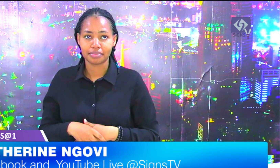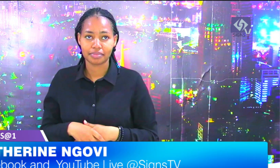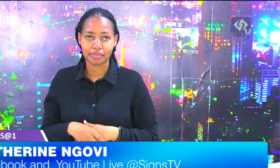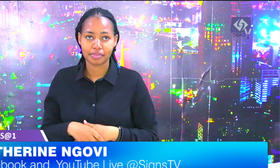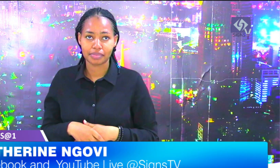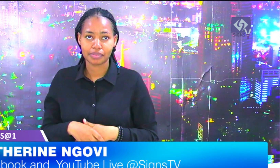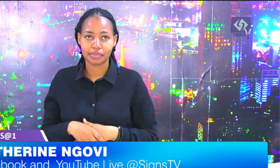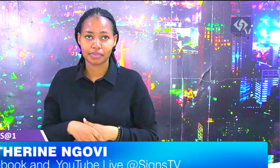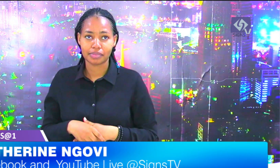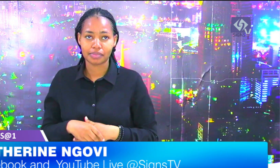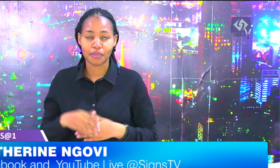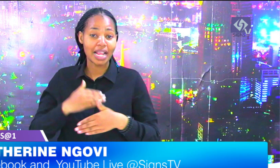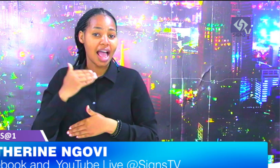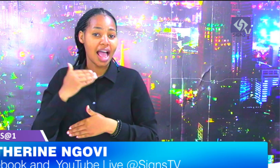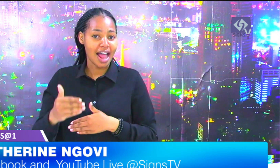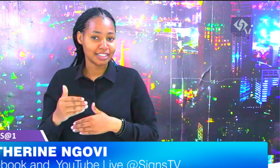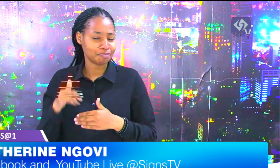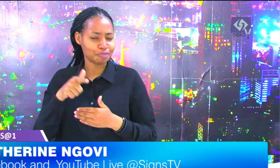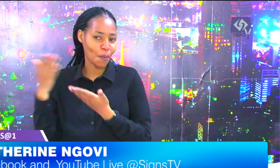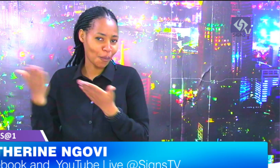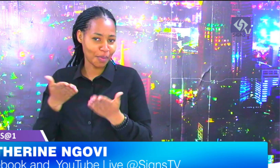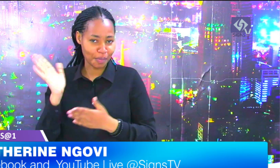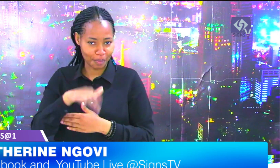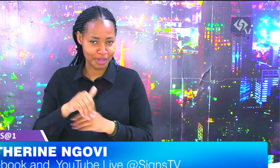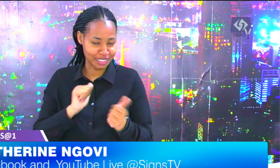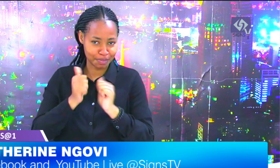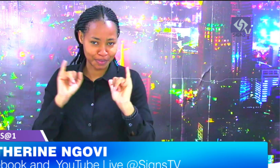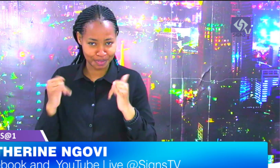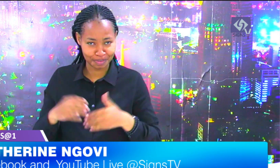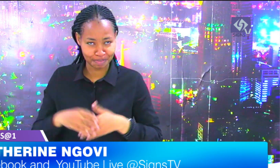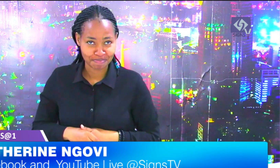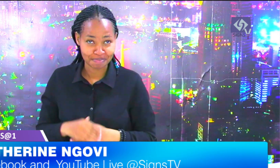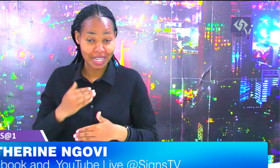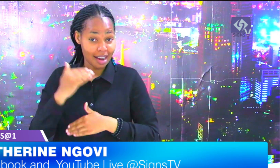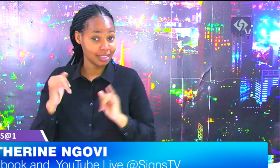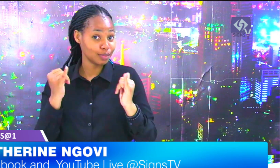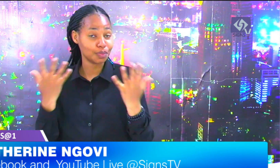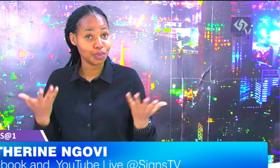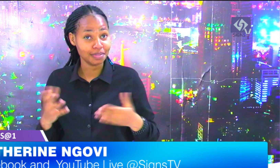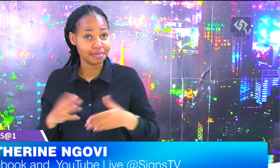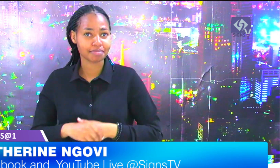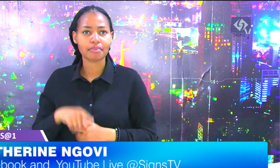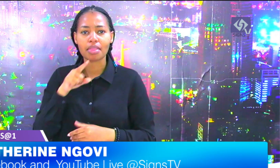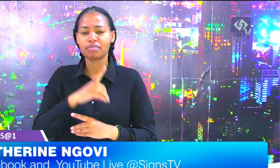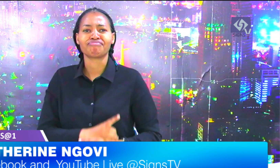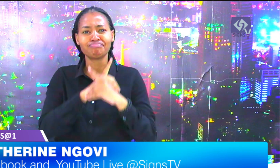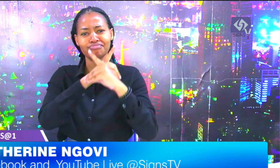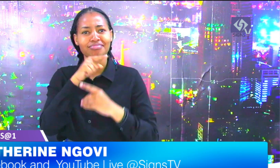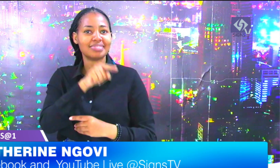with Malkia strikers booking their place in the Africa Women's Volleyball Championships final.